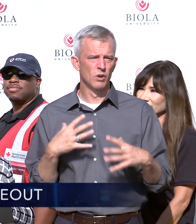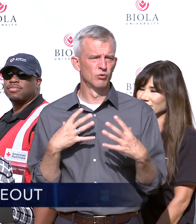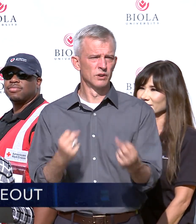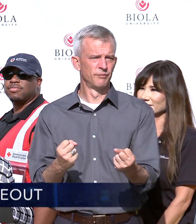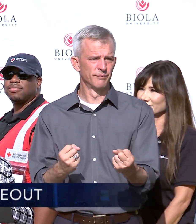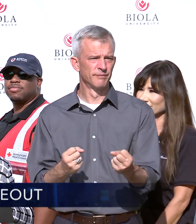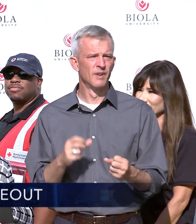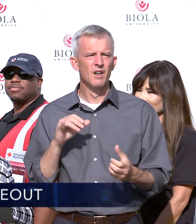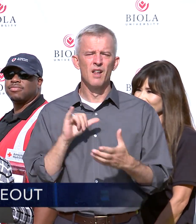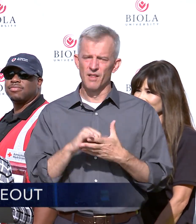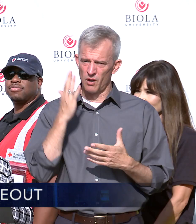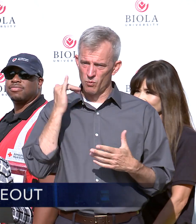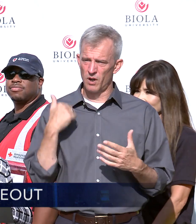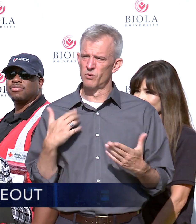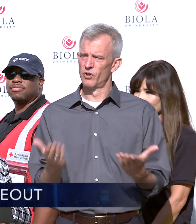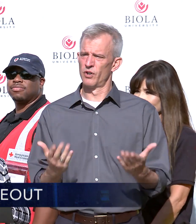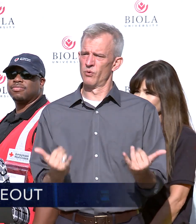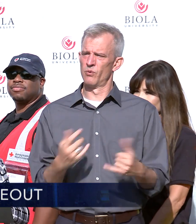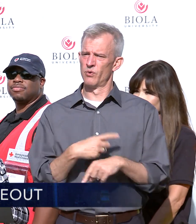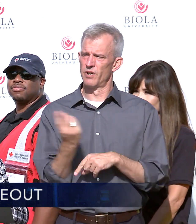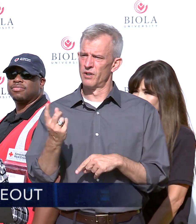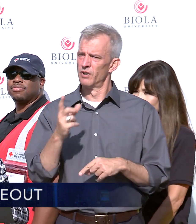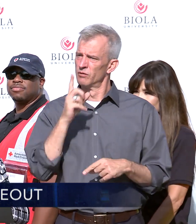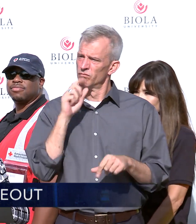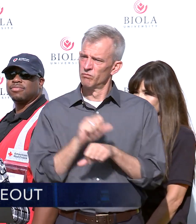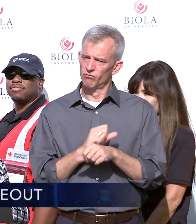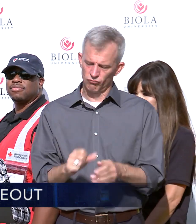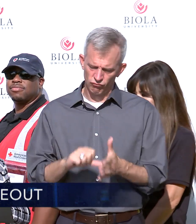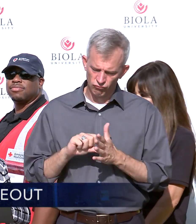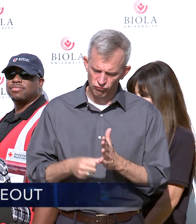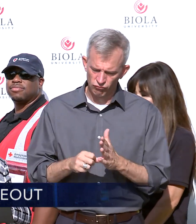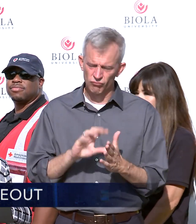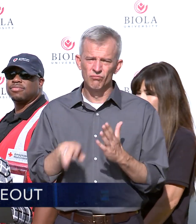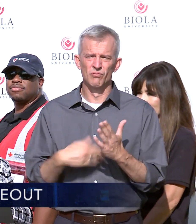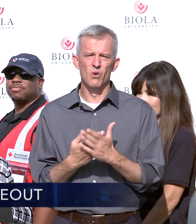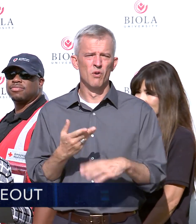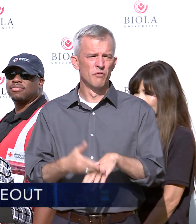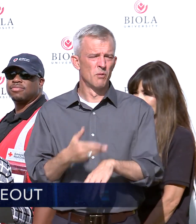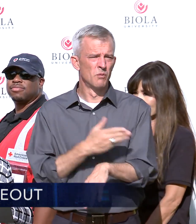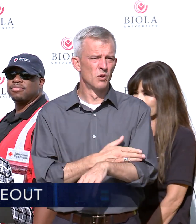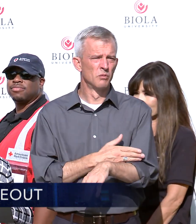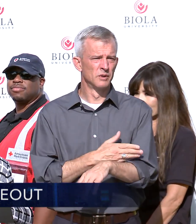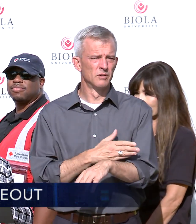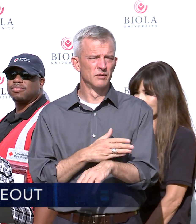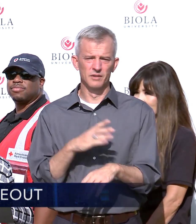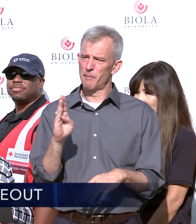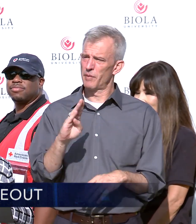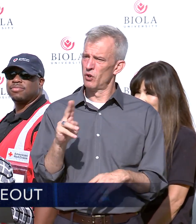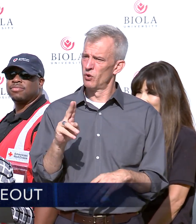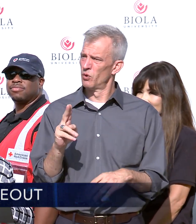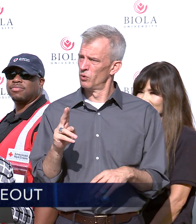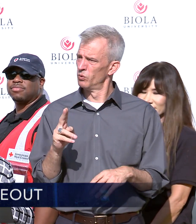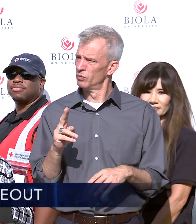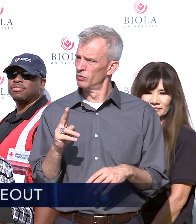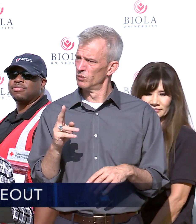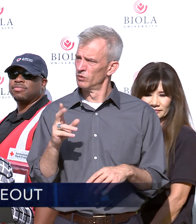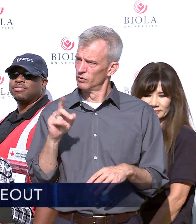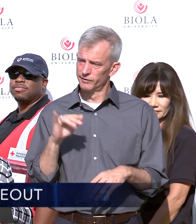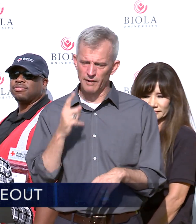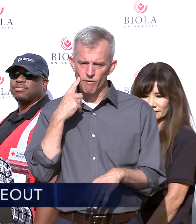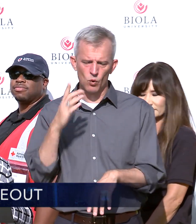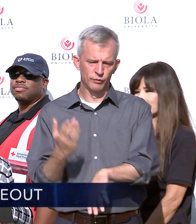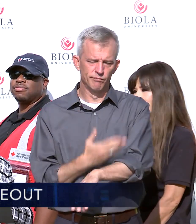is why we were here today, to actually highlight all of the improvements that they have made to their campus for earthquake safety